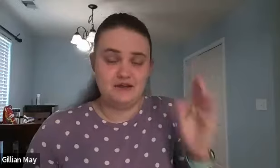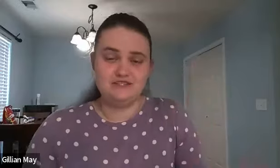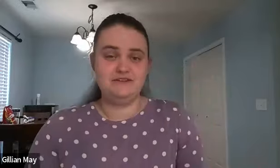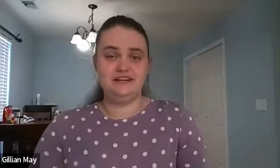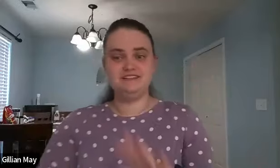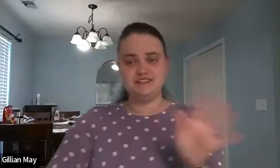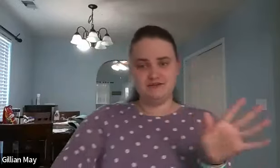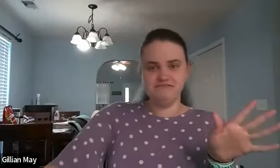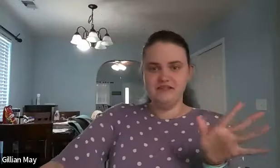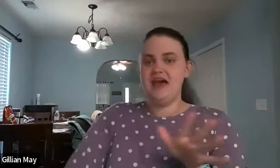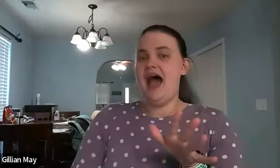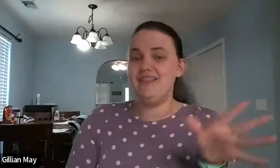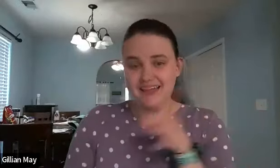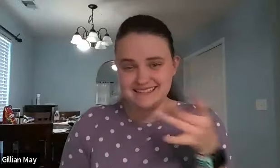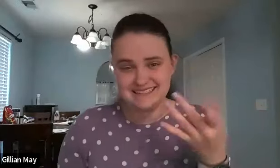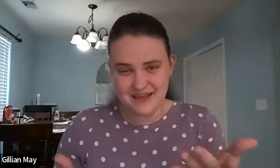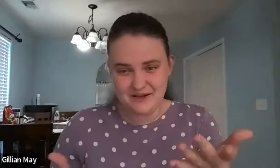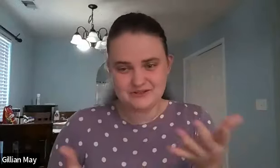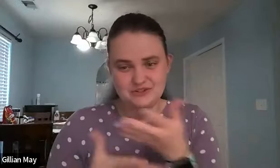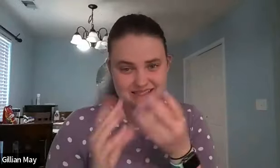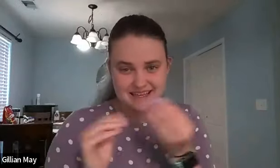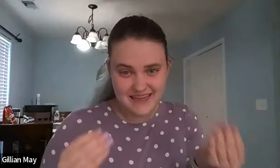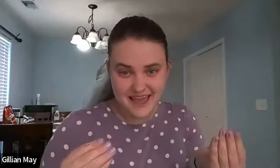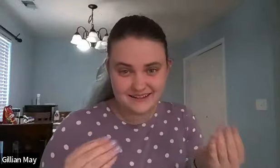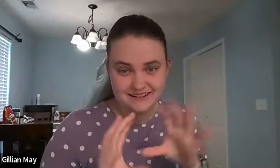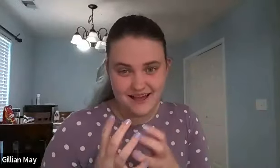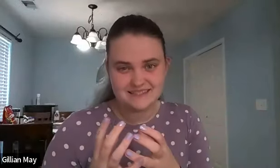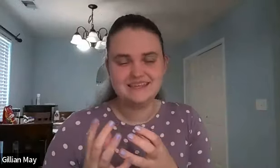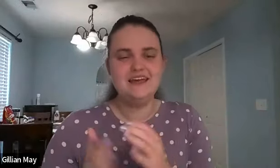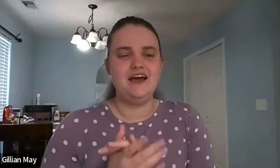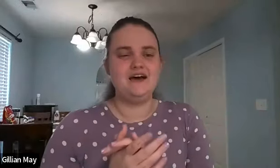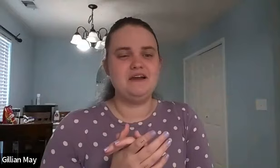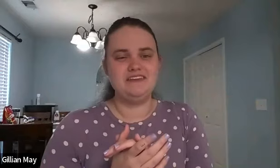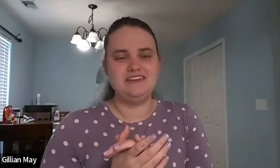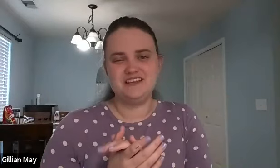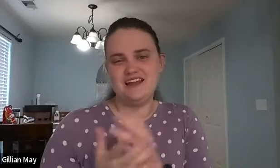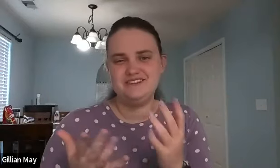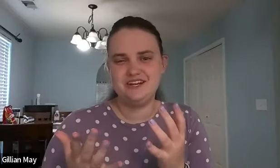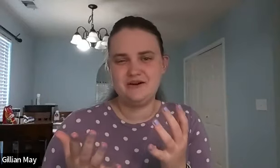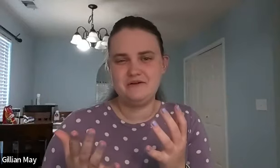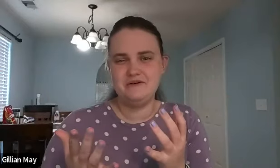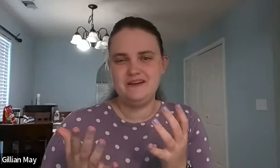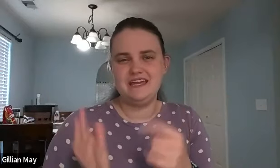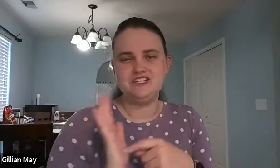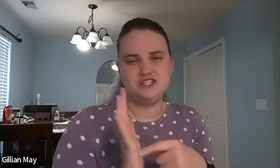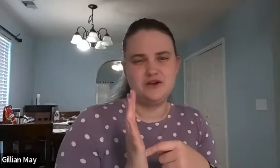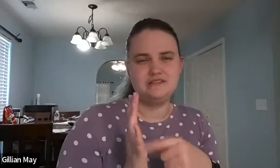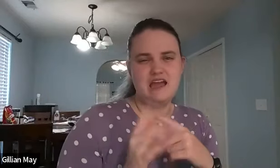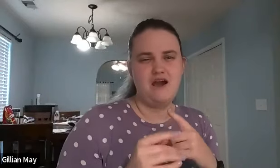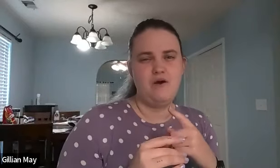was too funny. So I like to tell stories like that in class. I think it just kind of, it shows